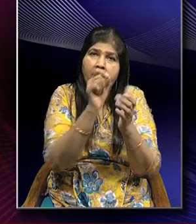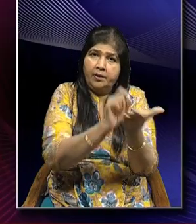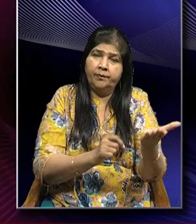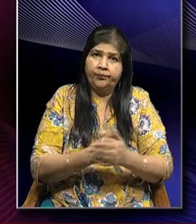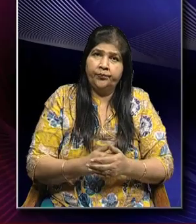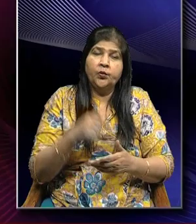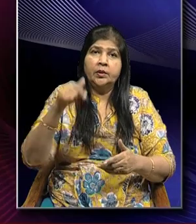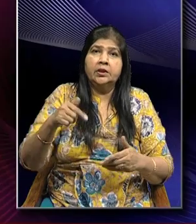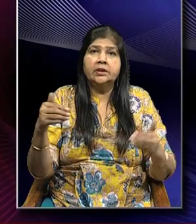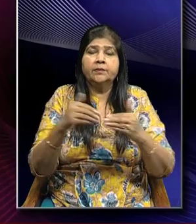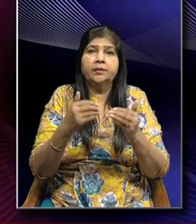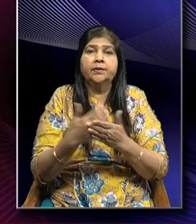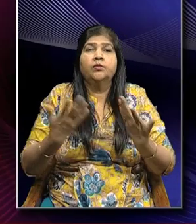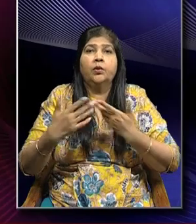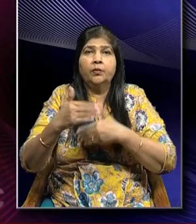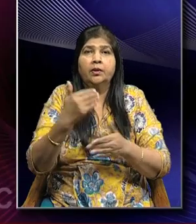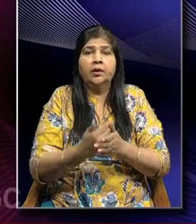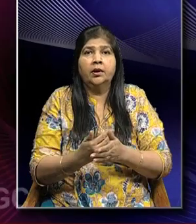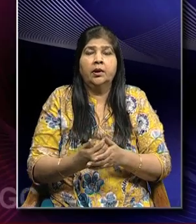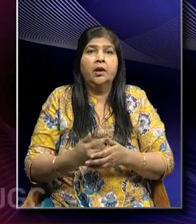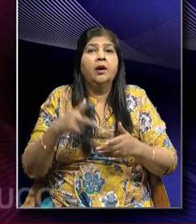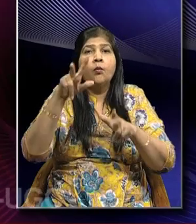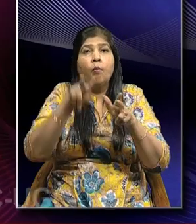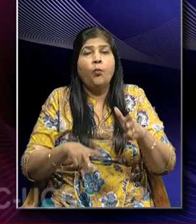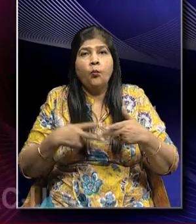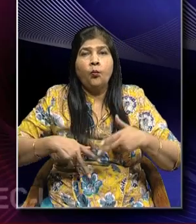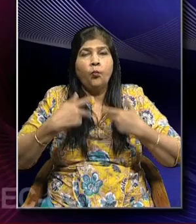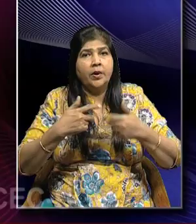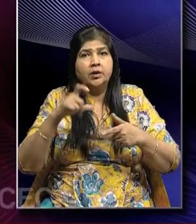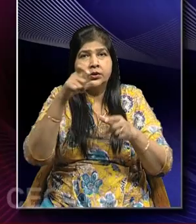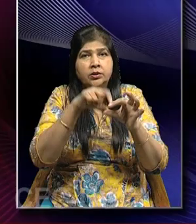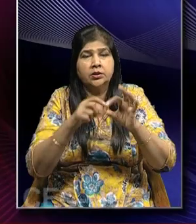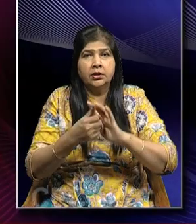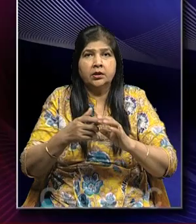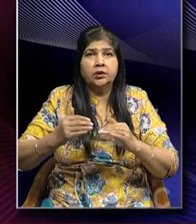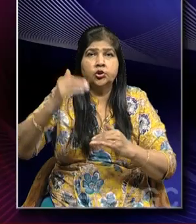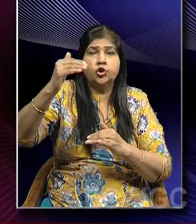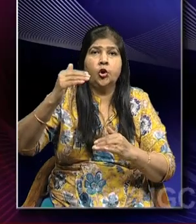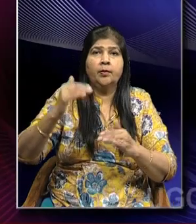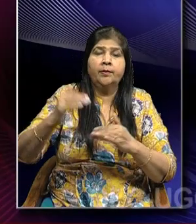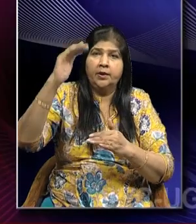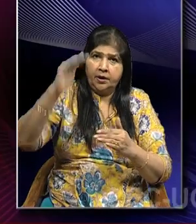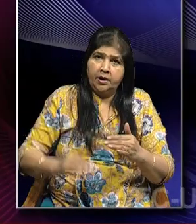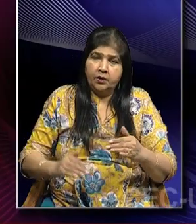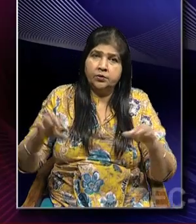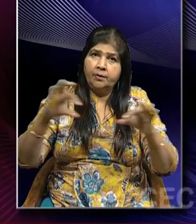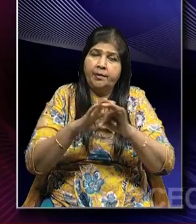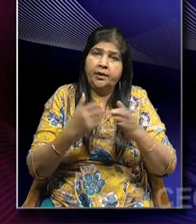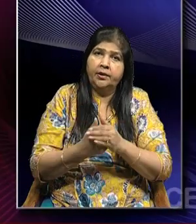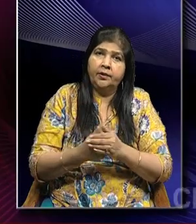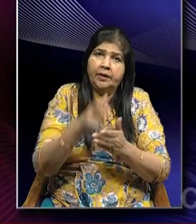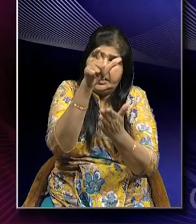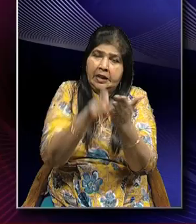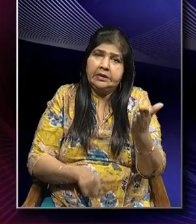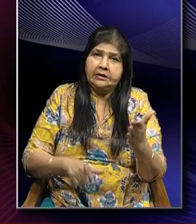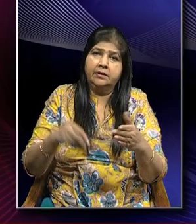And for this purpose, what would happen? Value chain would actually encompass the top upstream and downstream partners of a listed